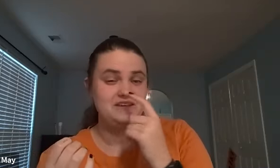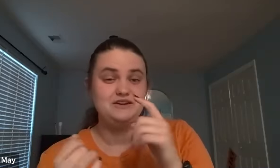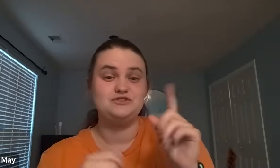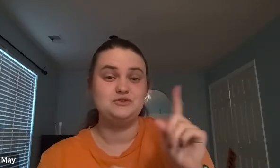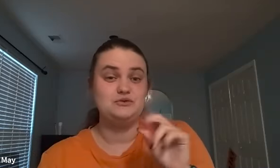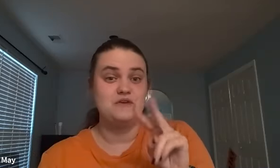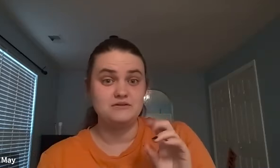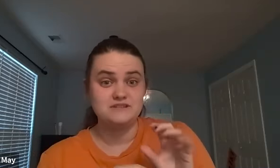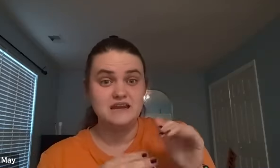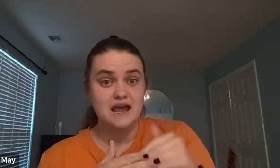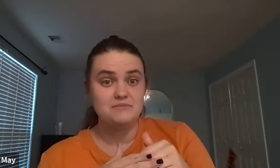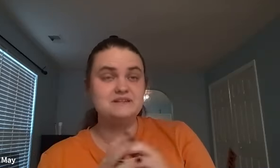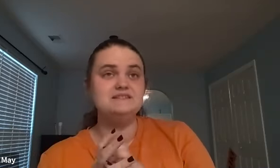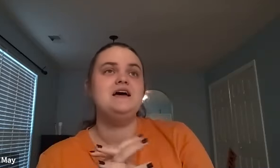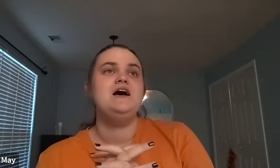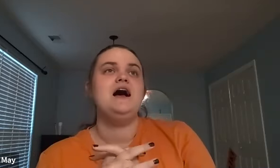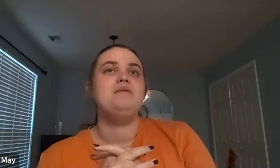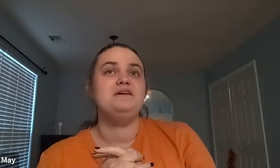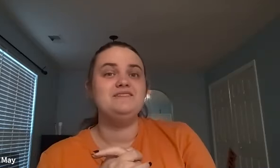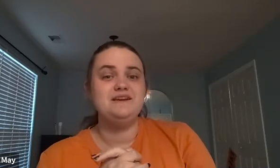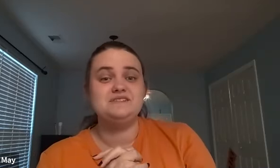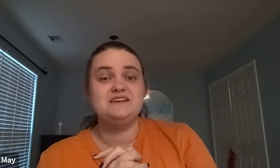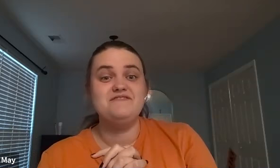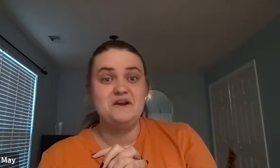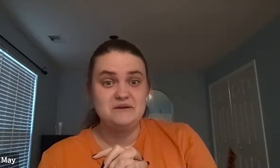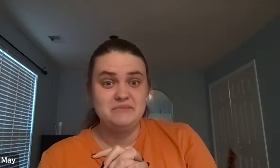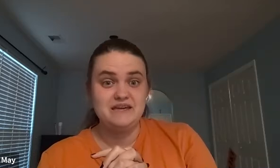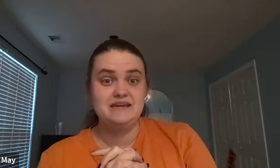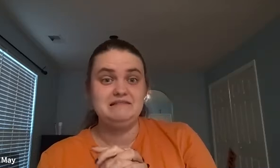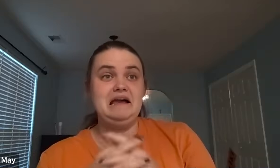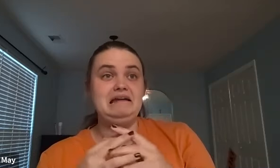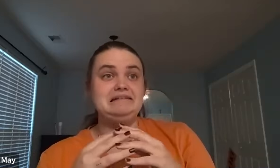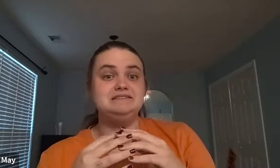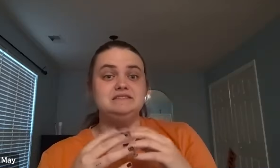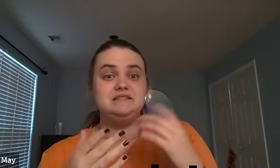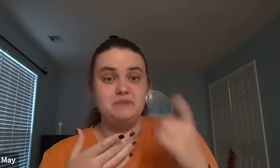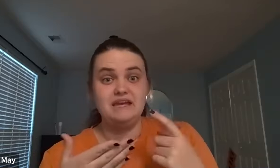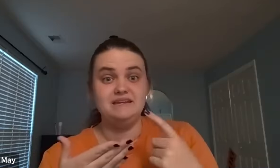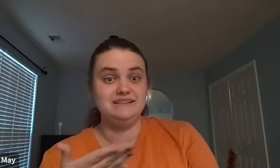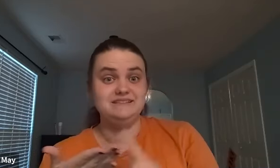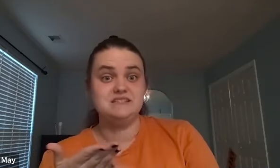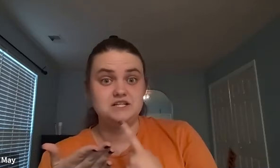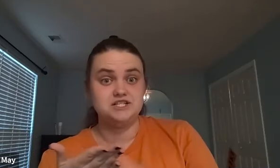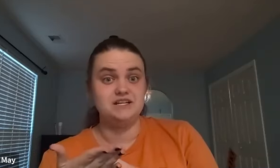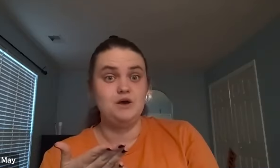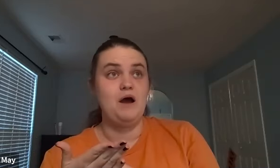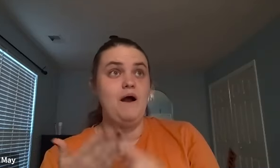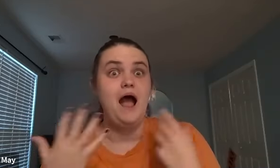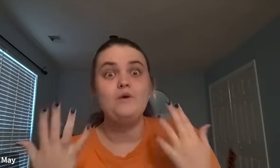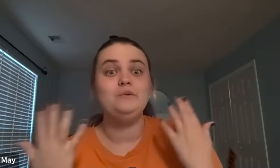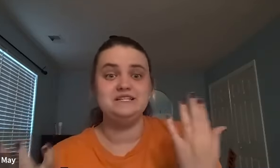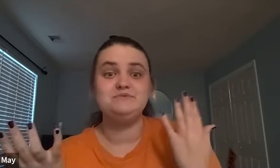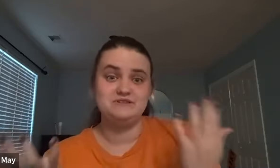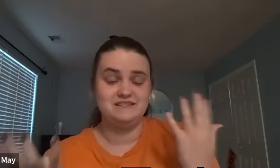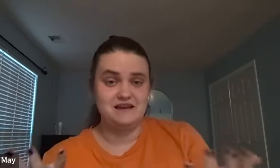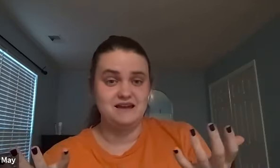year 2000 happened, apparently it was a very big like debate, like discussion about how are we supposed to sign